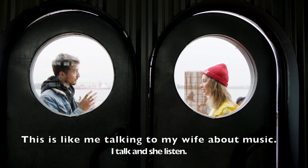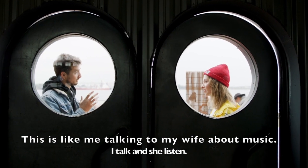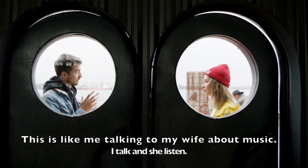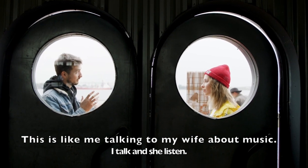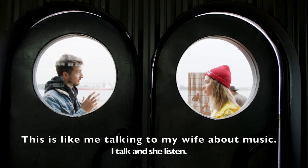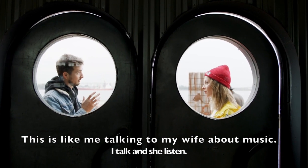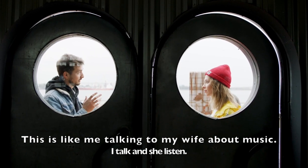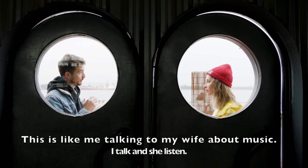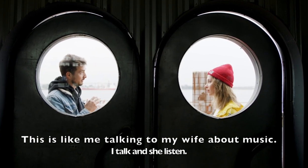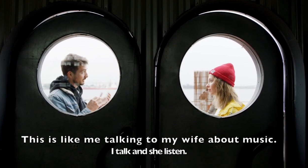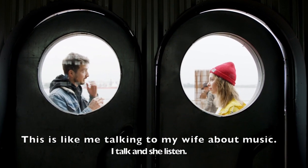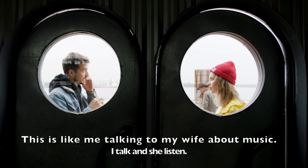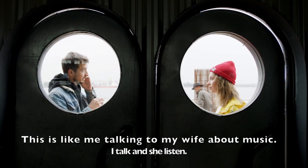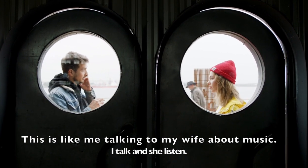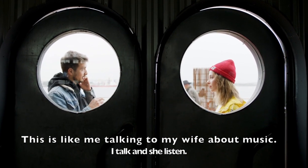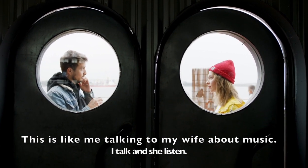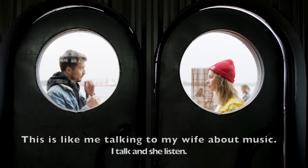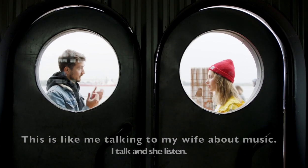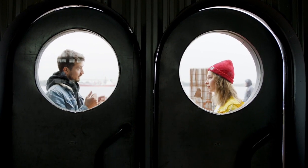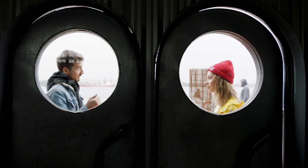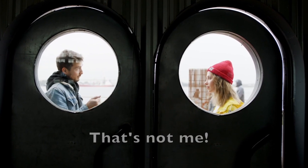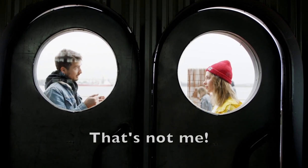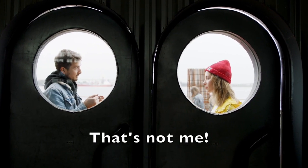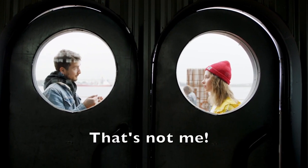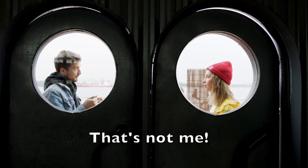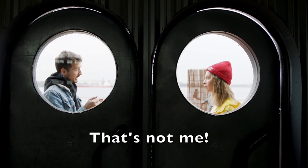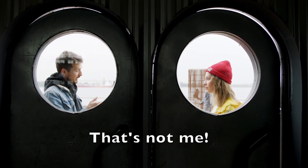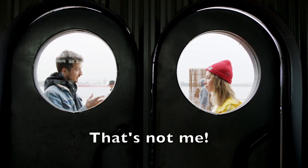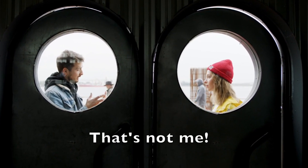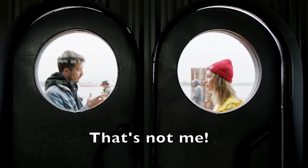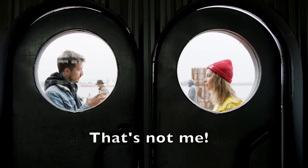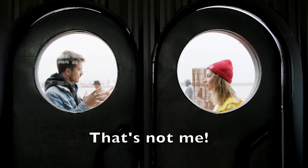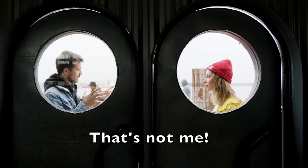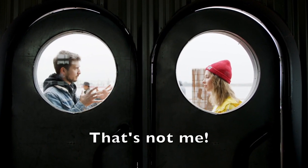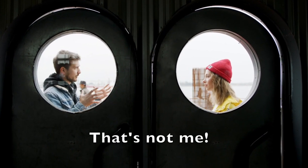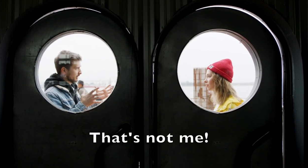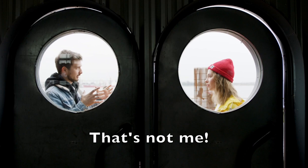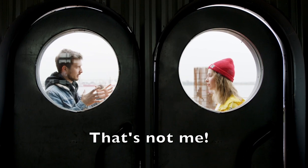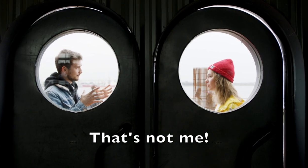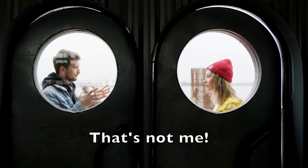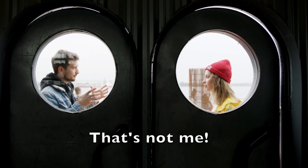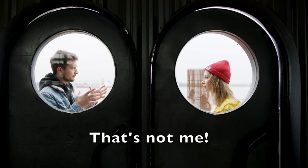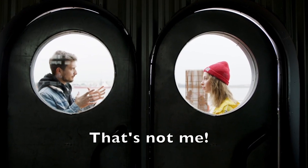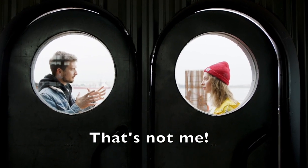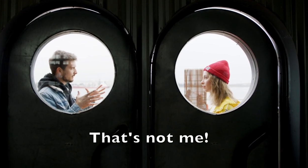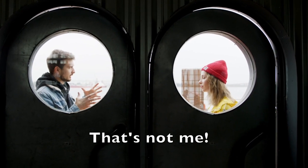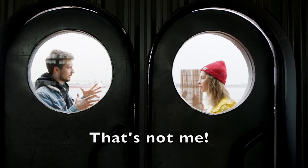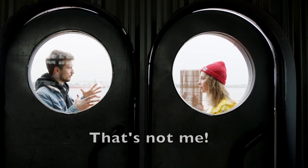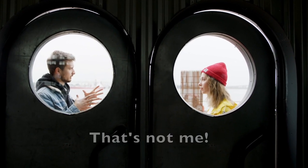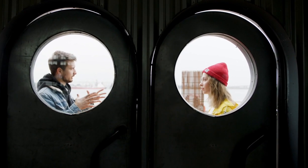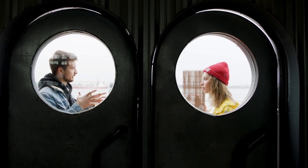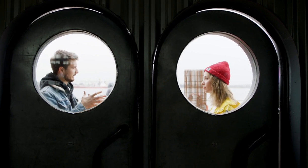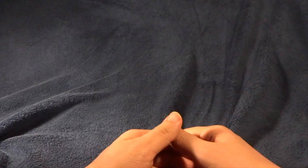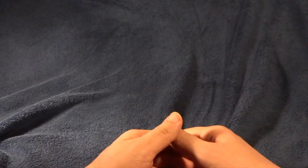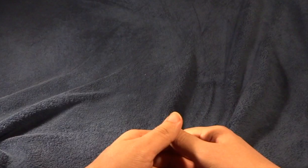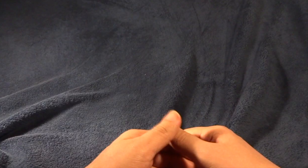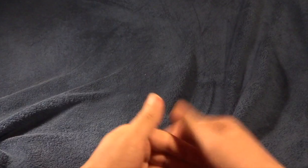communicating. This has been fun to do videos, but communication is the thing. I think many